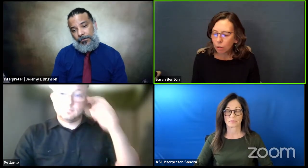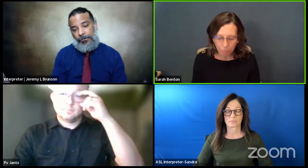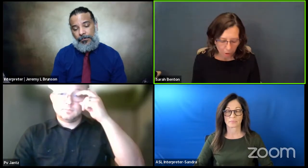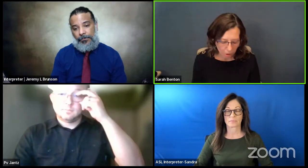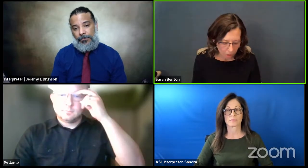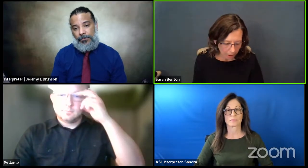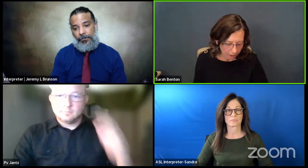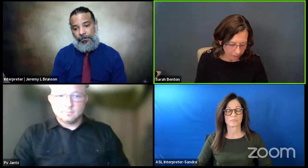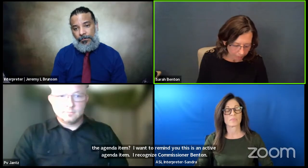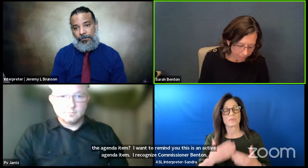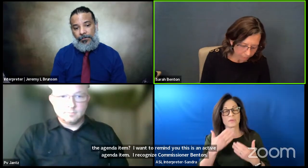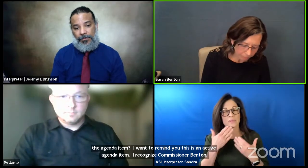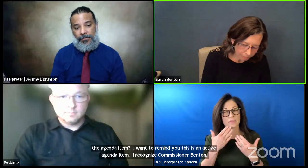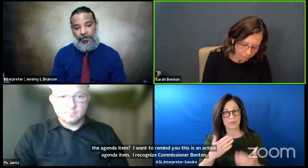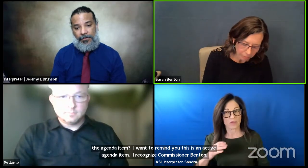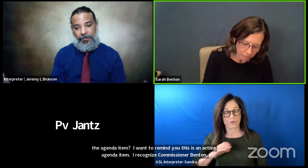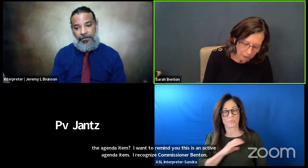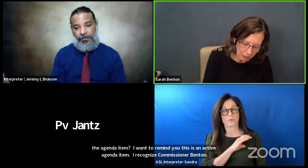Thank you, Commissioner Jantz.